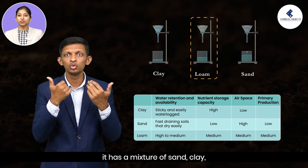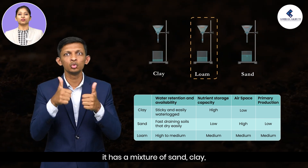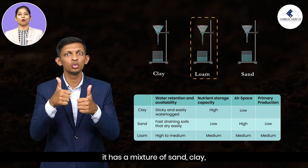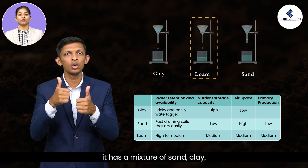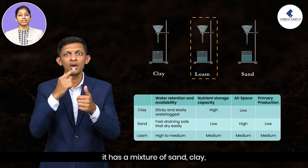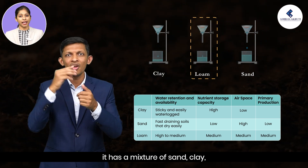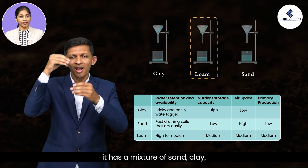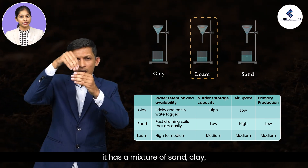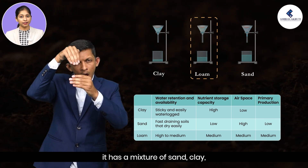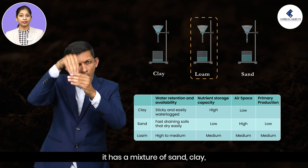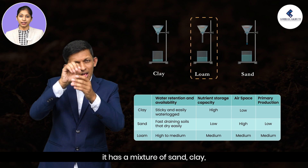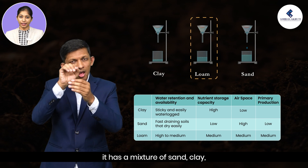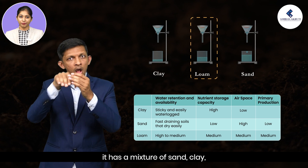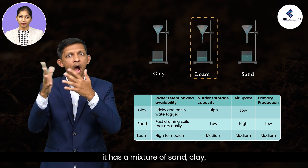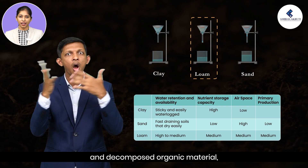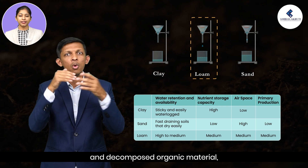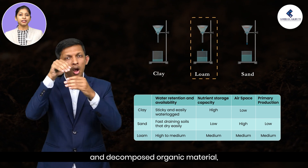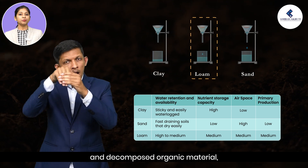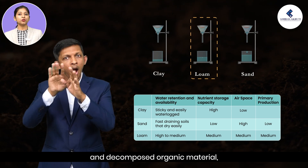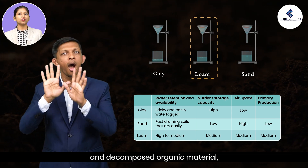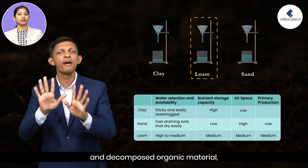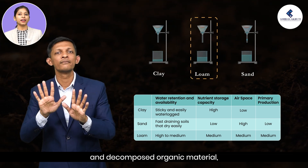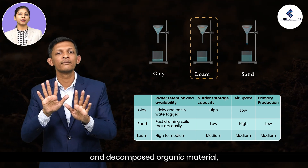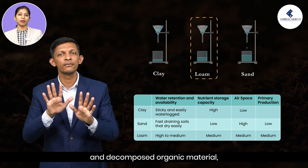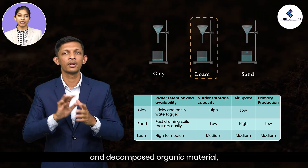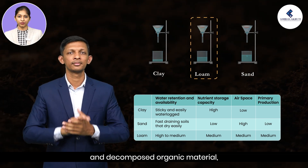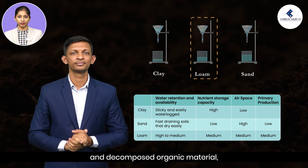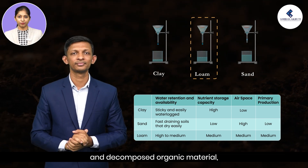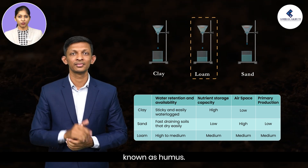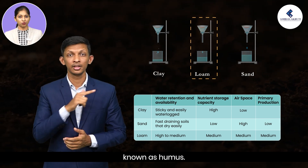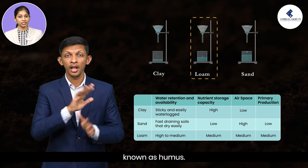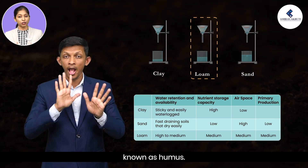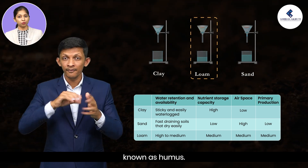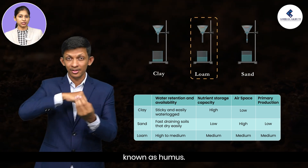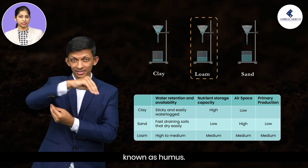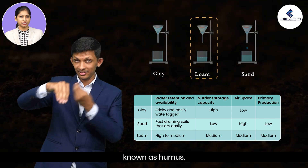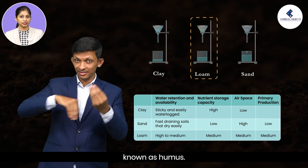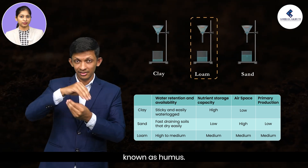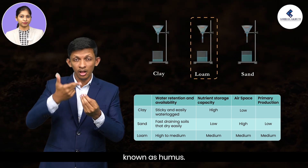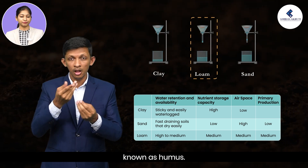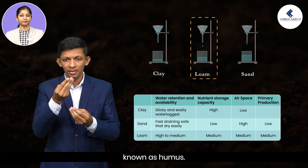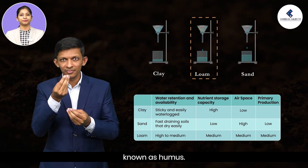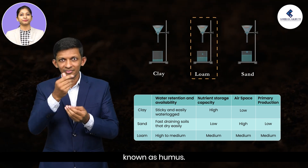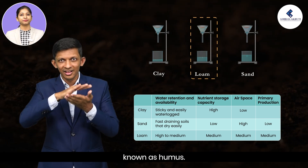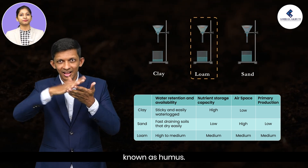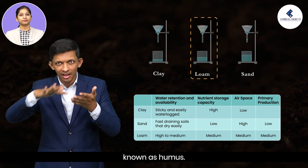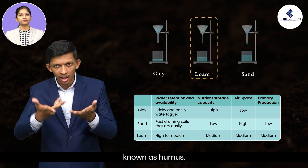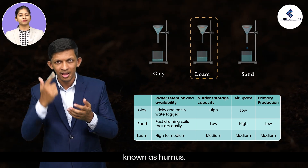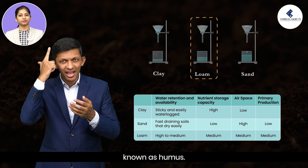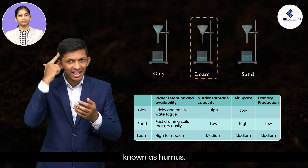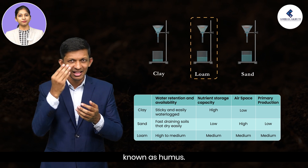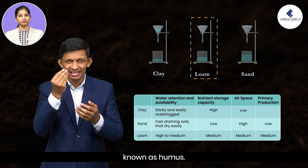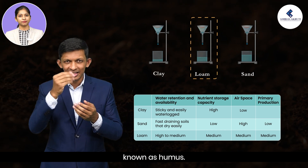a mixture of sand, clay, and decomposed organic material known as humus.